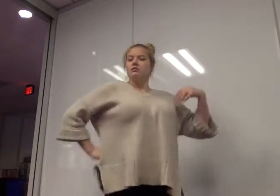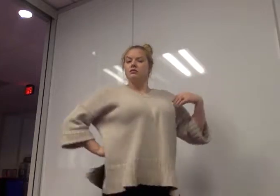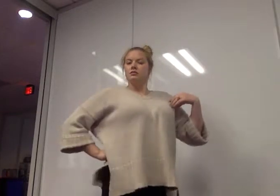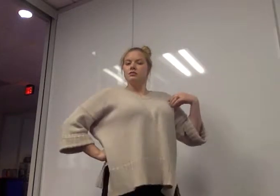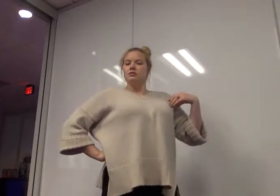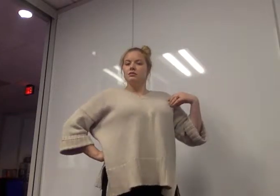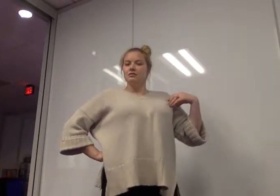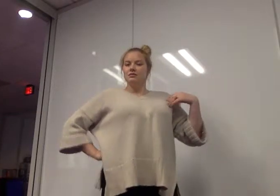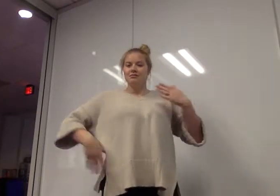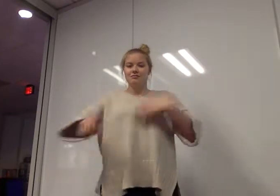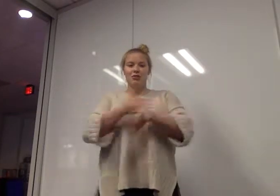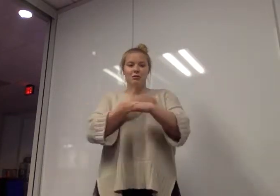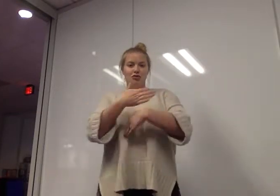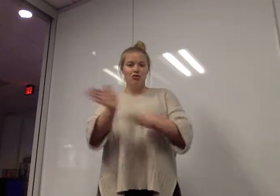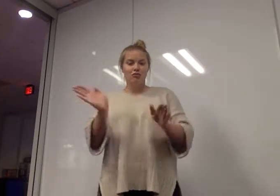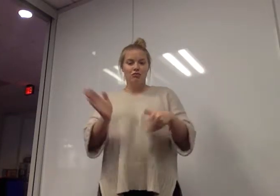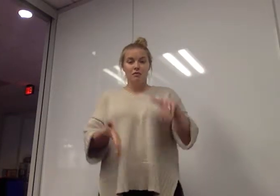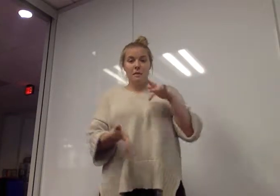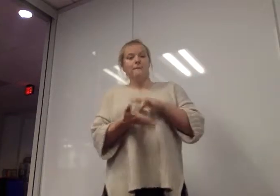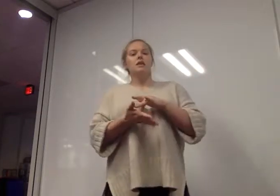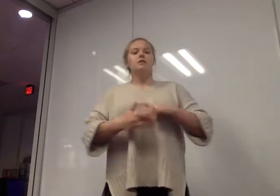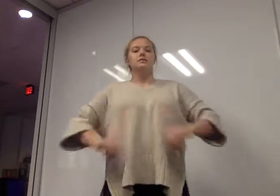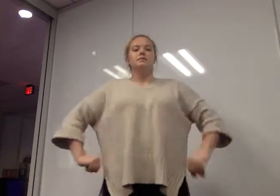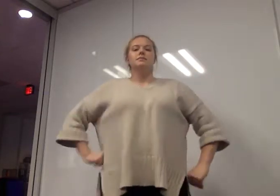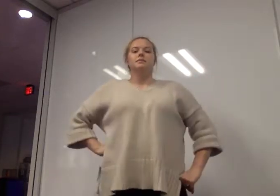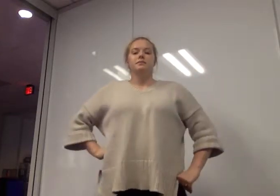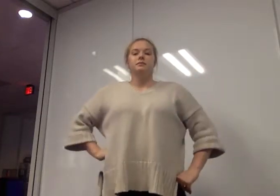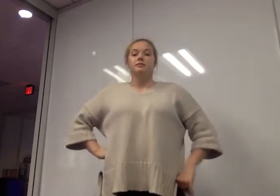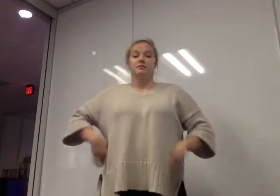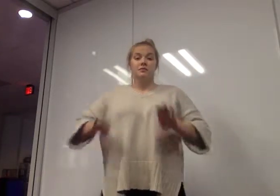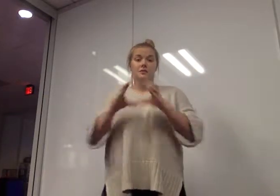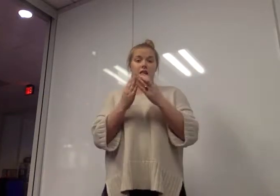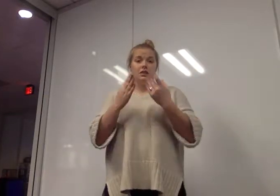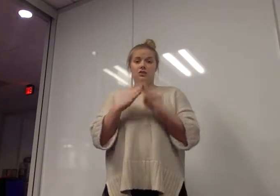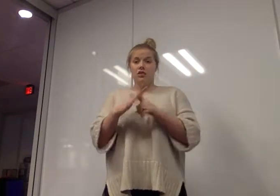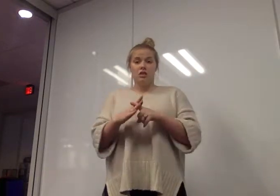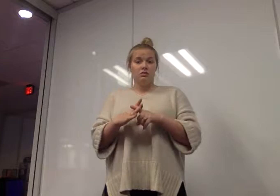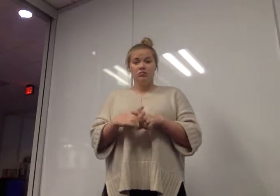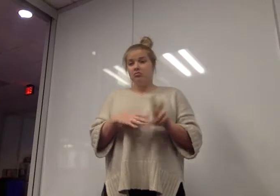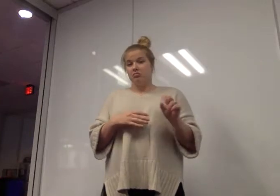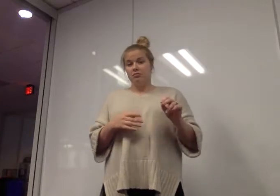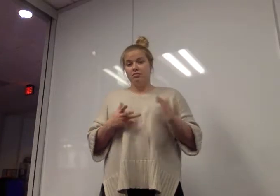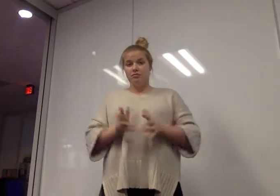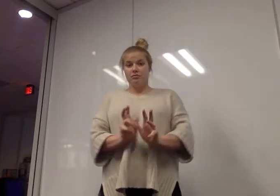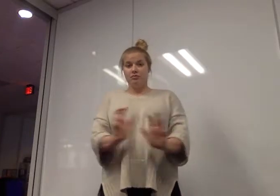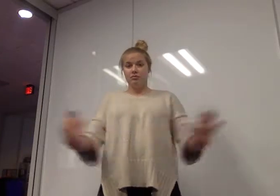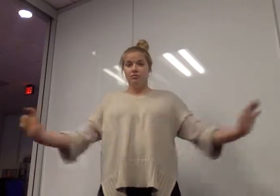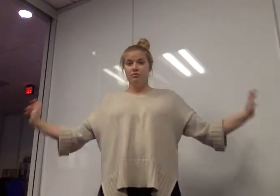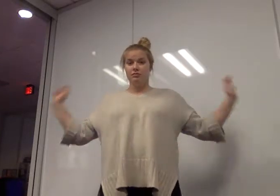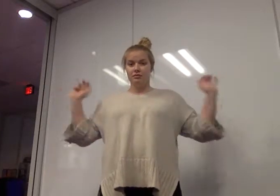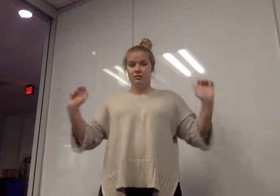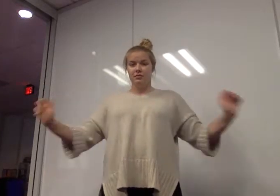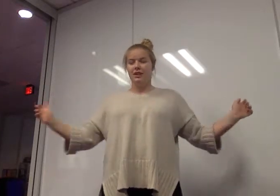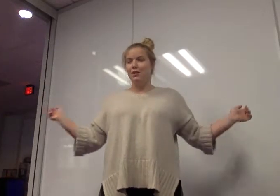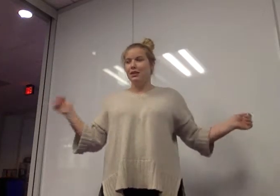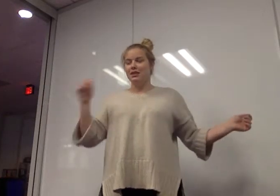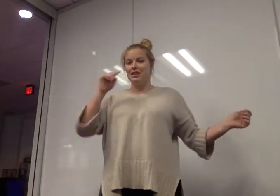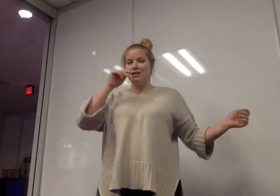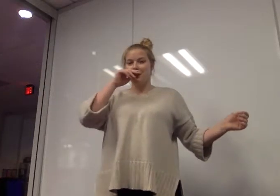room. They get right into the middle of the room before class even starts. Like they really want to occupy space. When they sit down, they're sort of spread out.